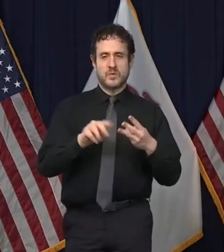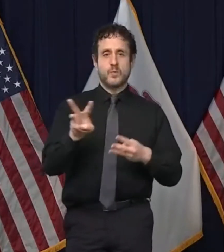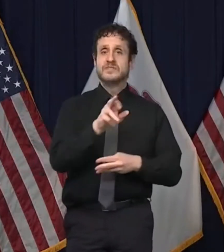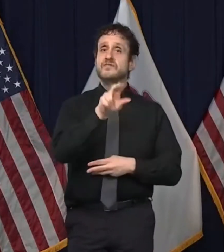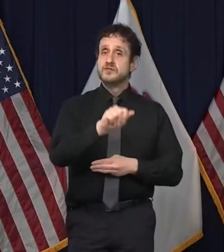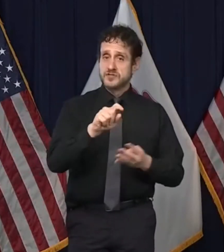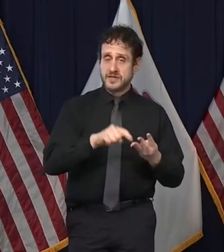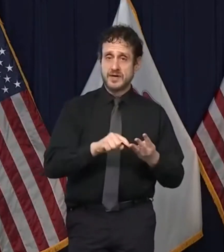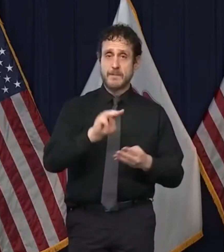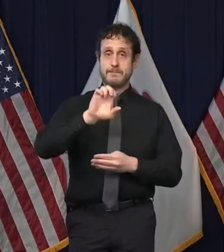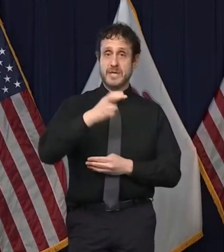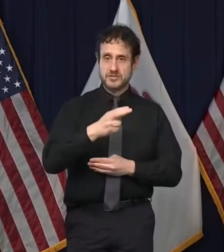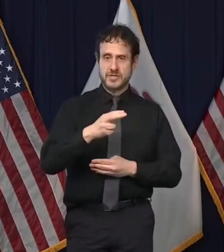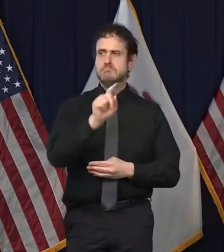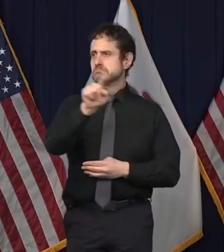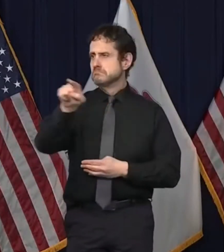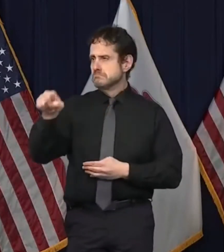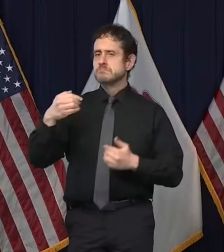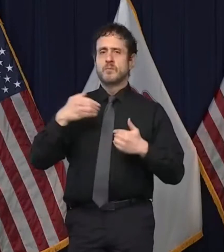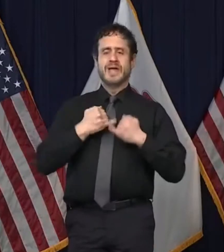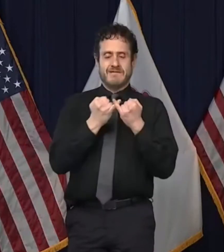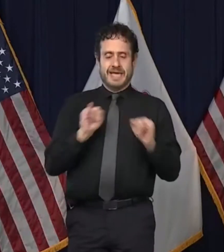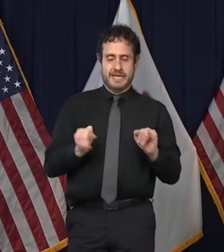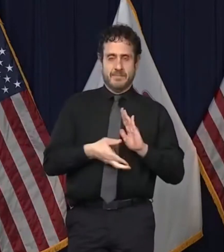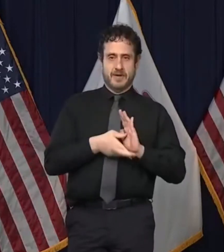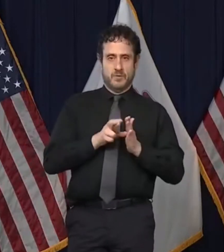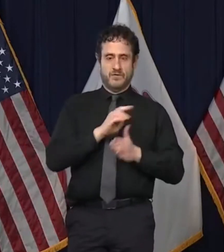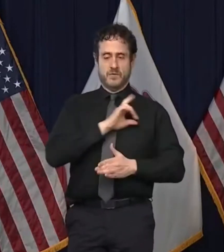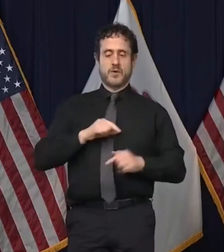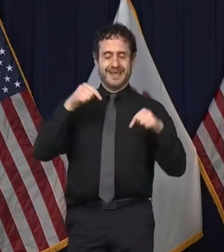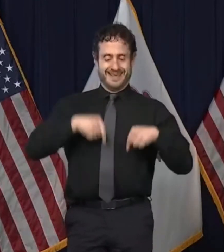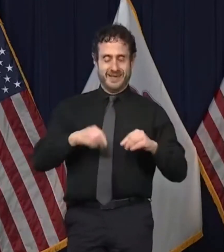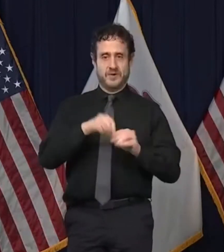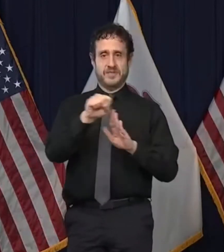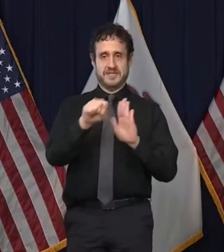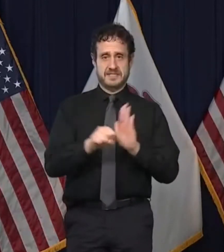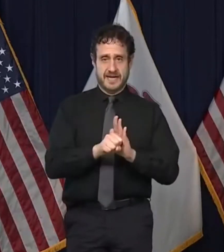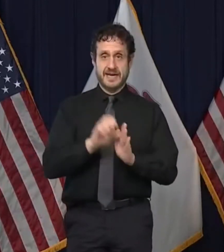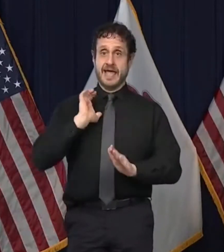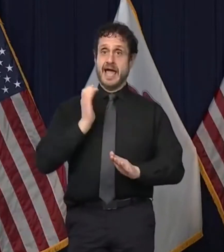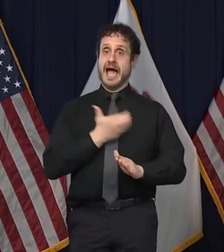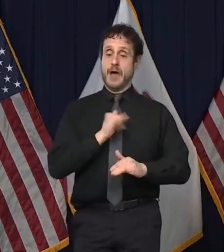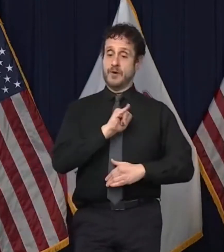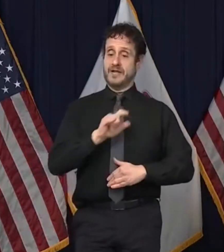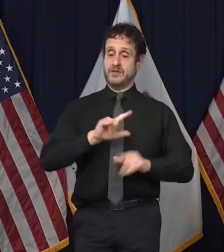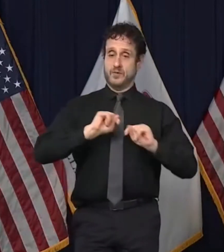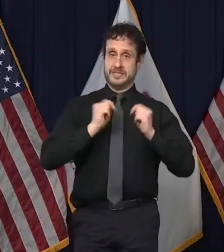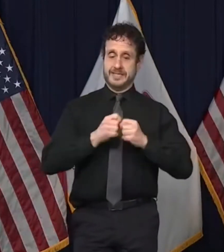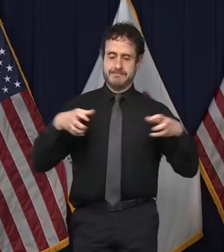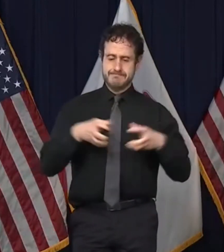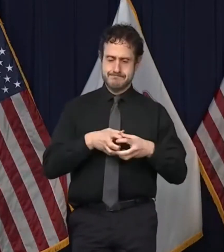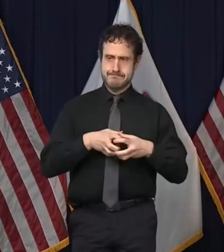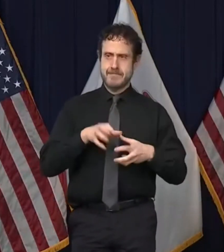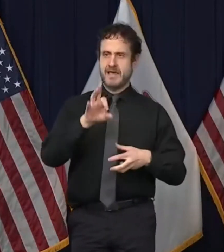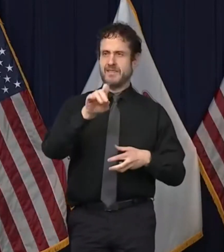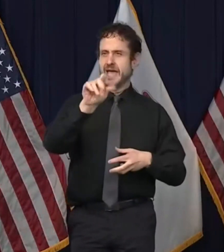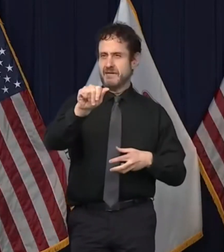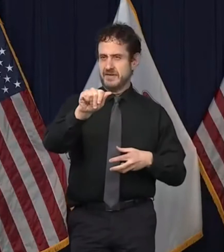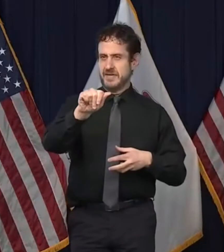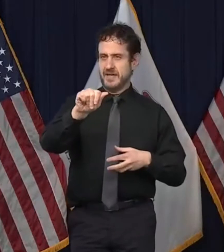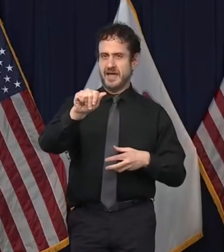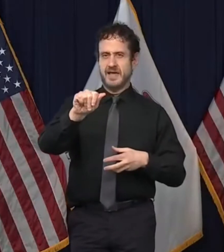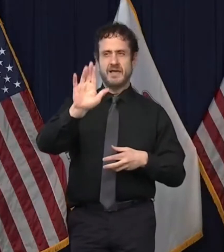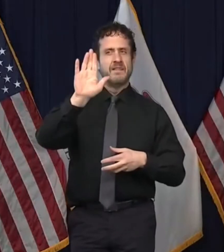West Virginia, and Michigan. Our Illinois team is already poring over the analysis released by the FDA on